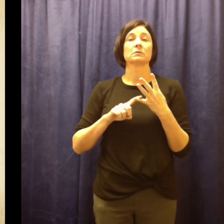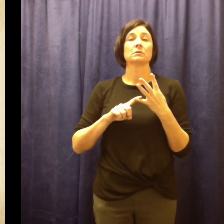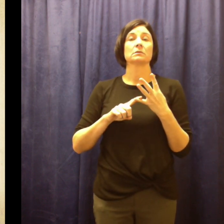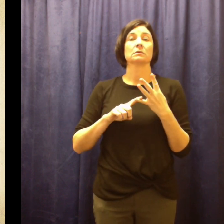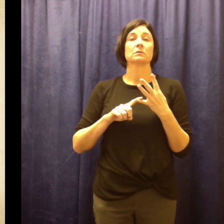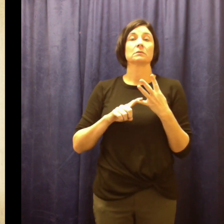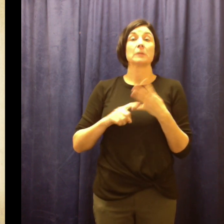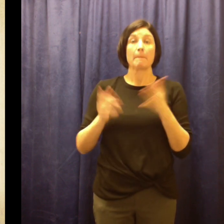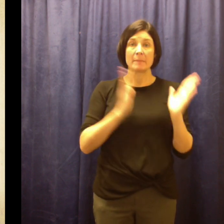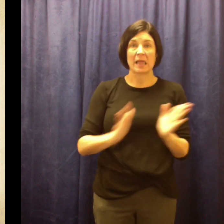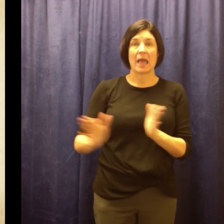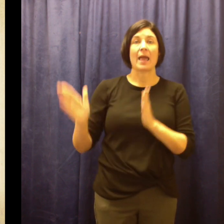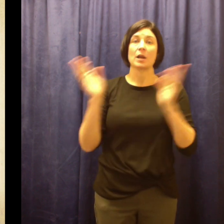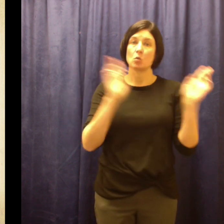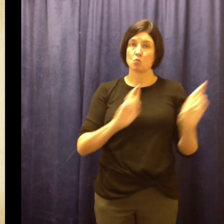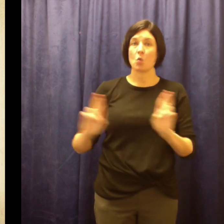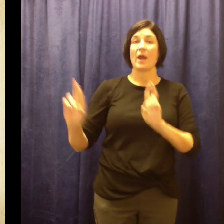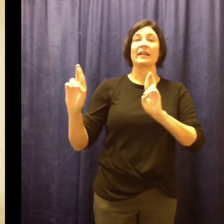Plan and prepare.